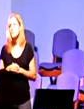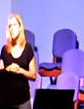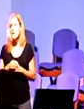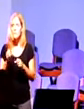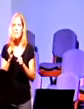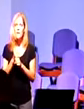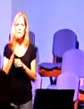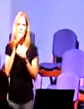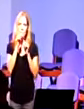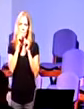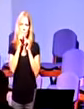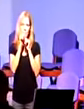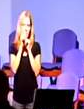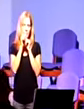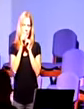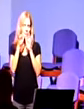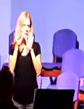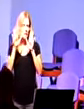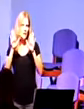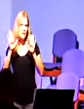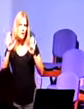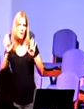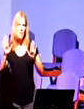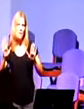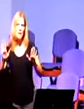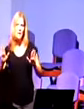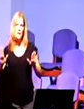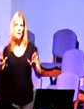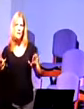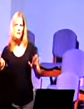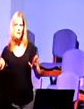glad. Make me a